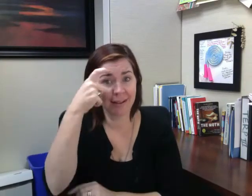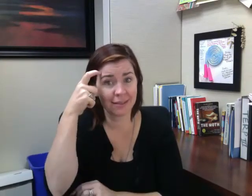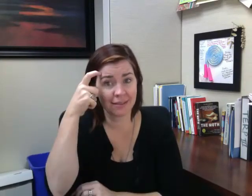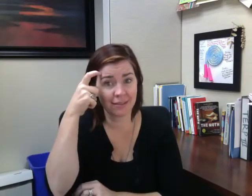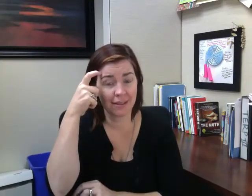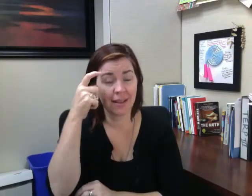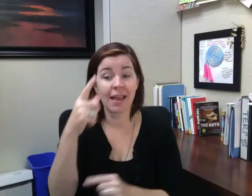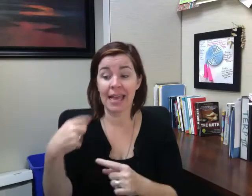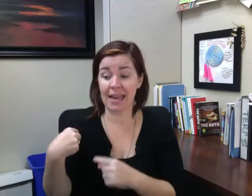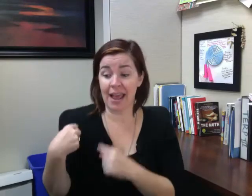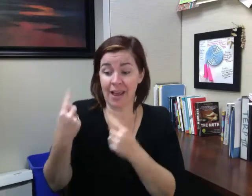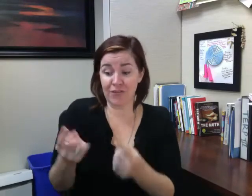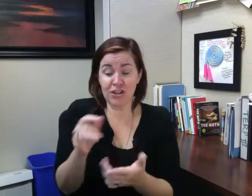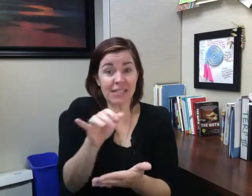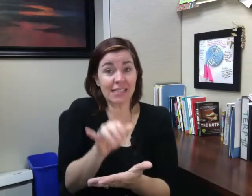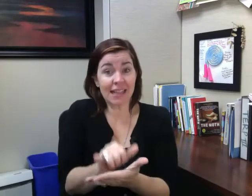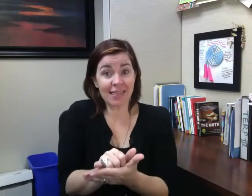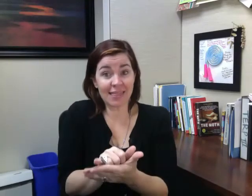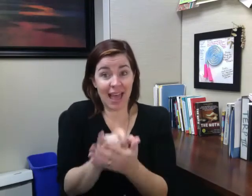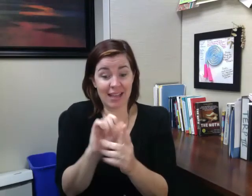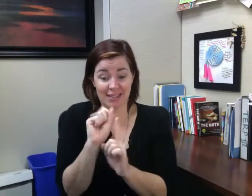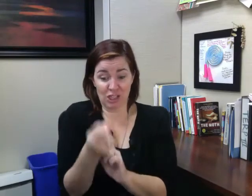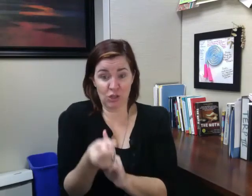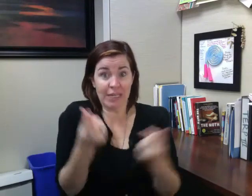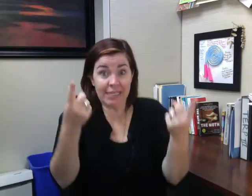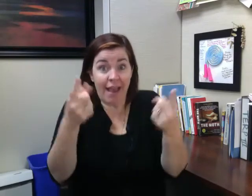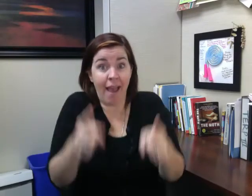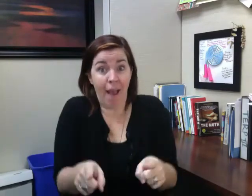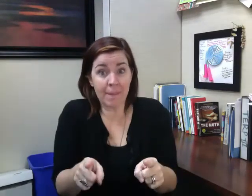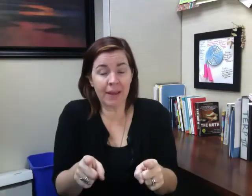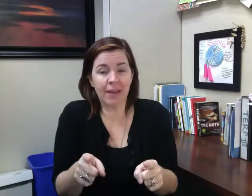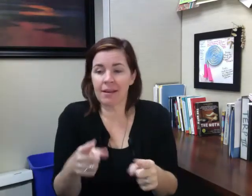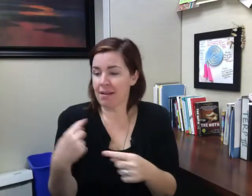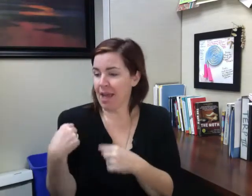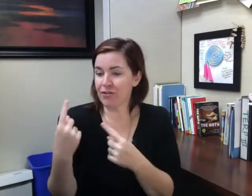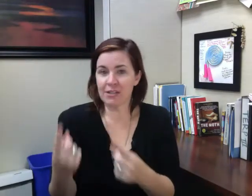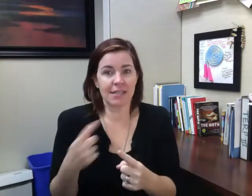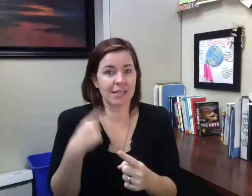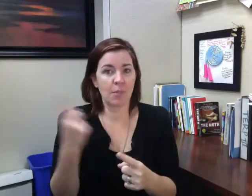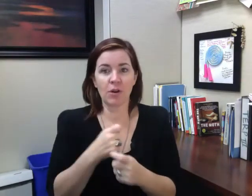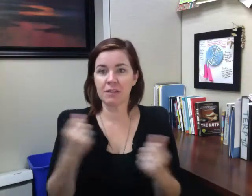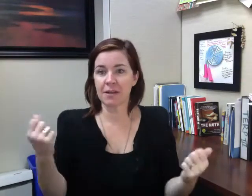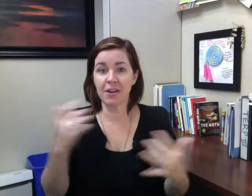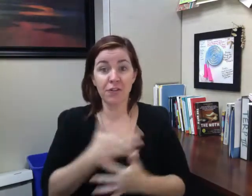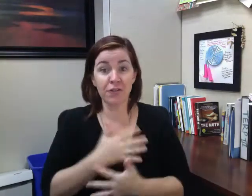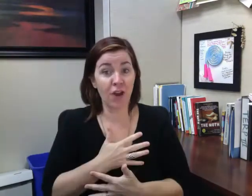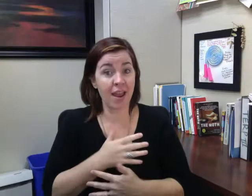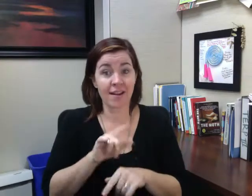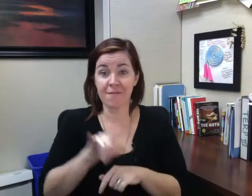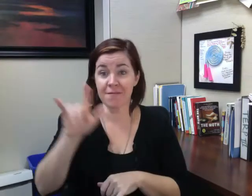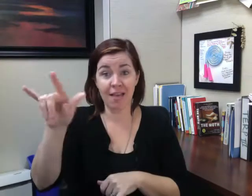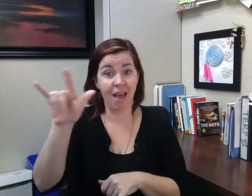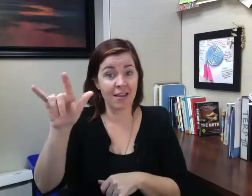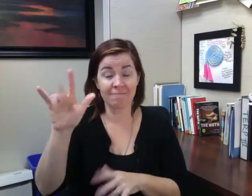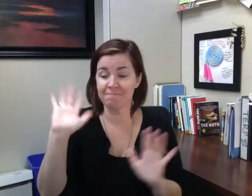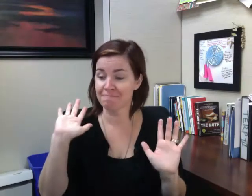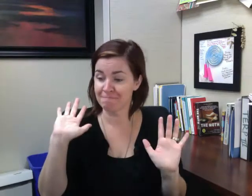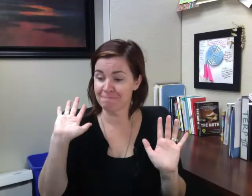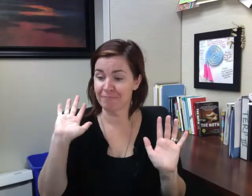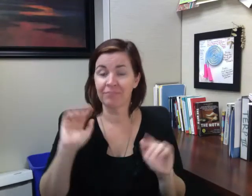fearful of flying. Some of my friends have suggested that I go for counseling or take one of those fear of flying